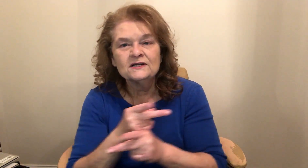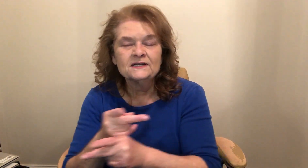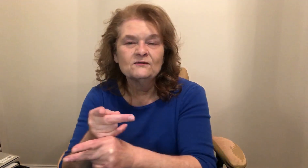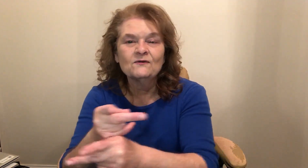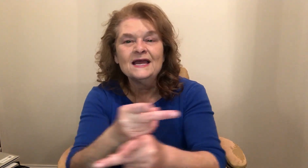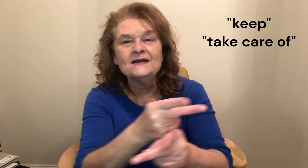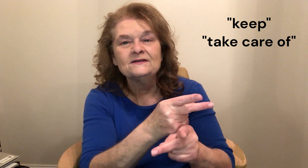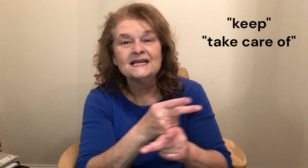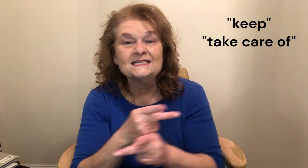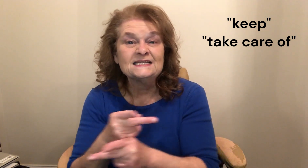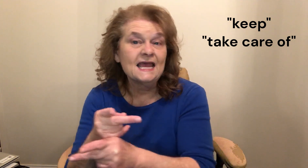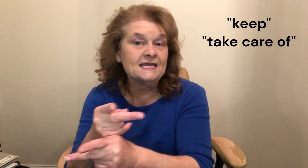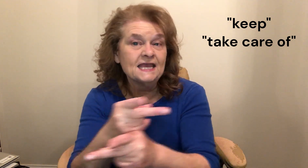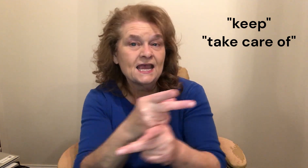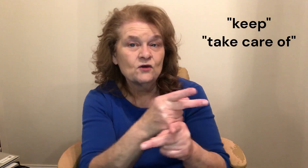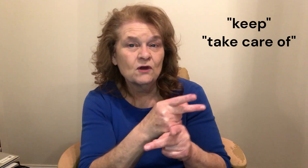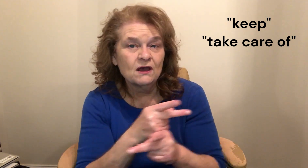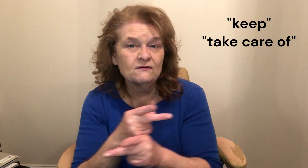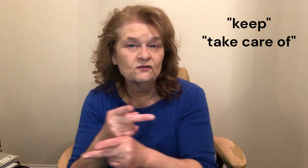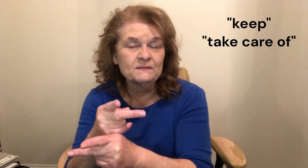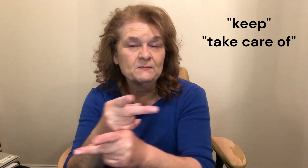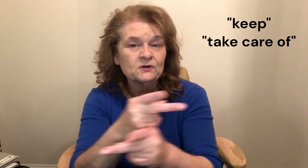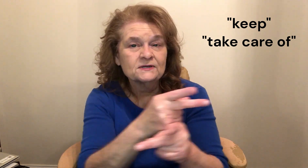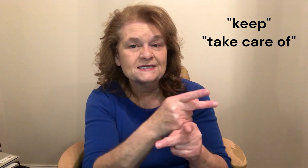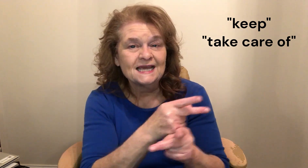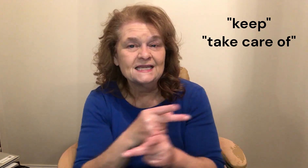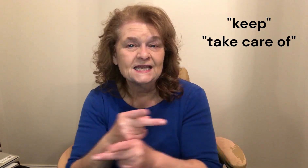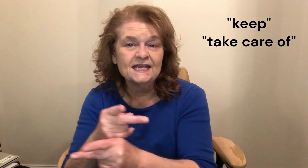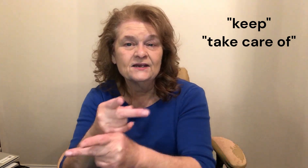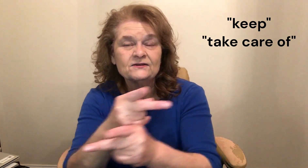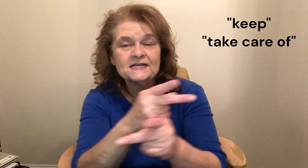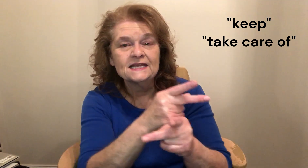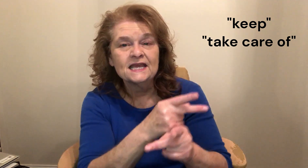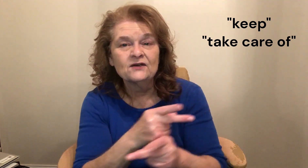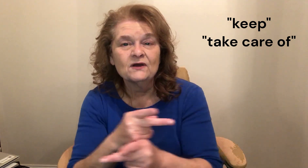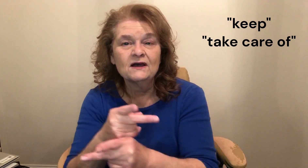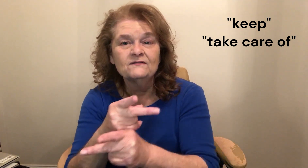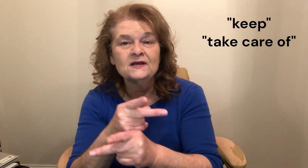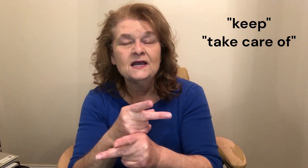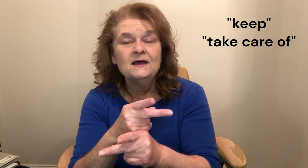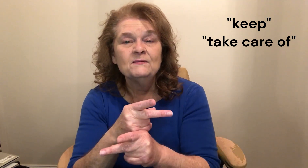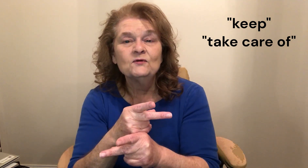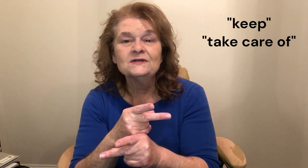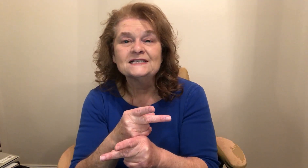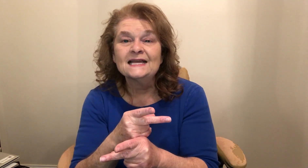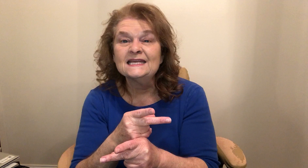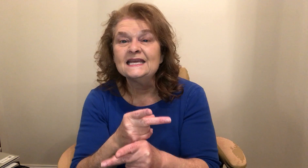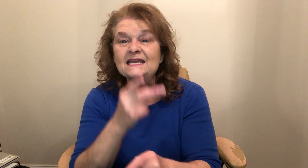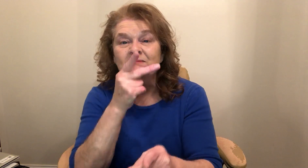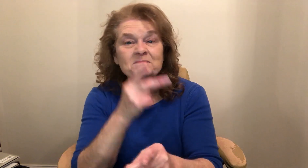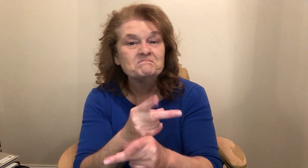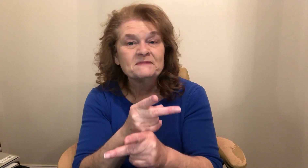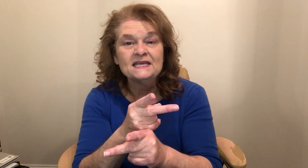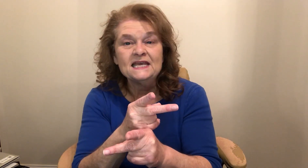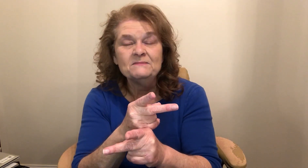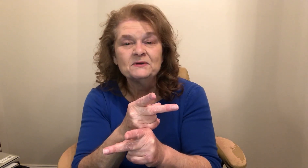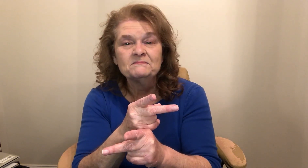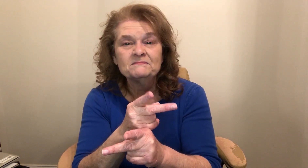it around, that's take care of, remember. Take care of. But we're signing keep, keep.